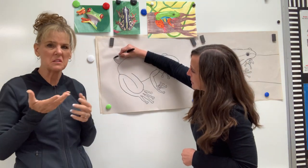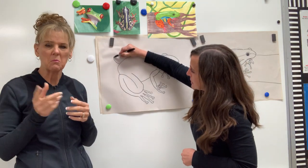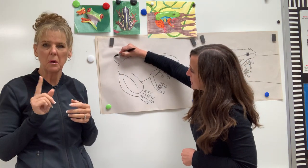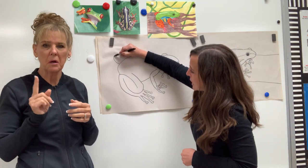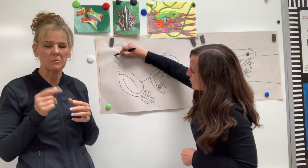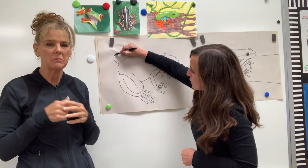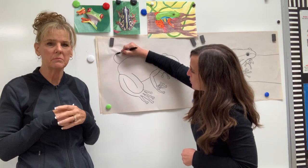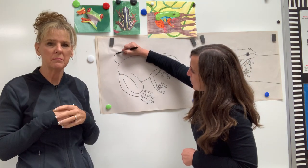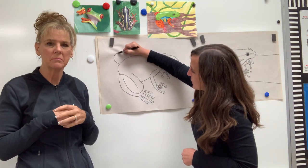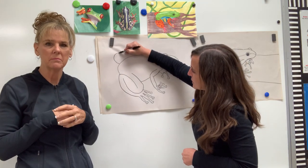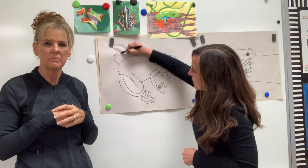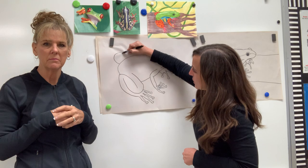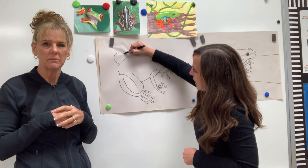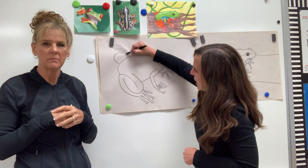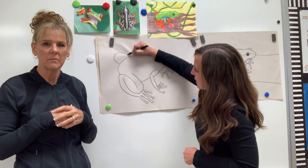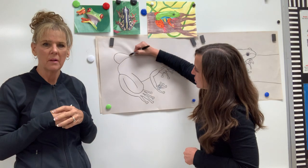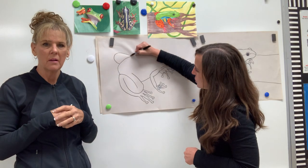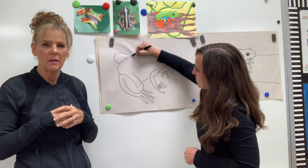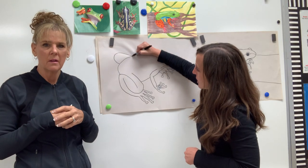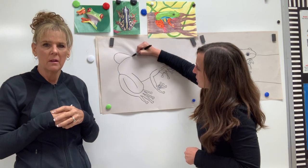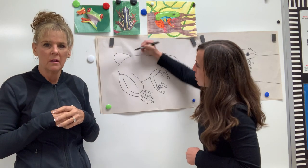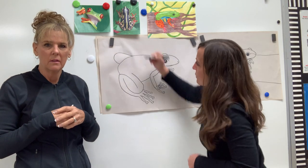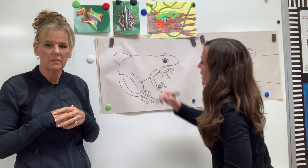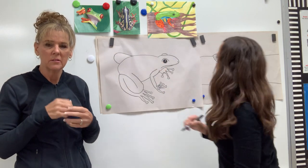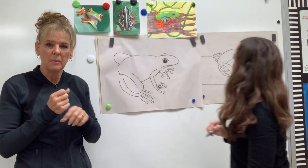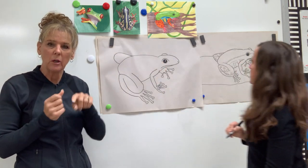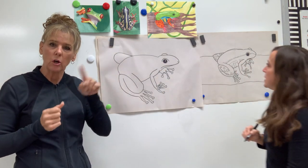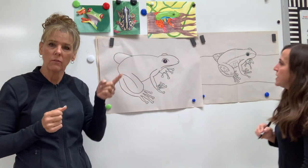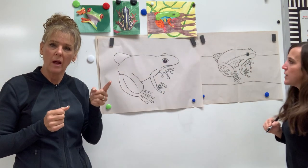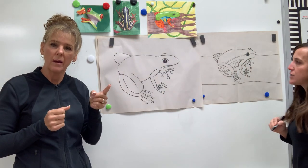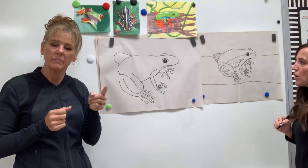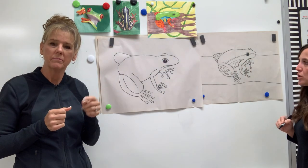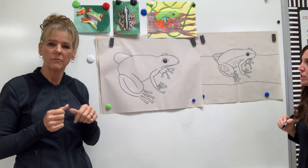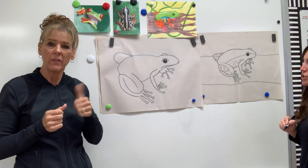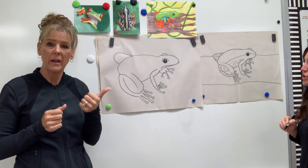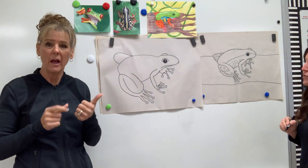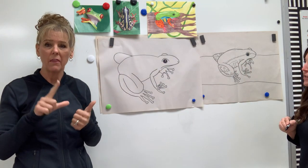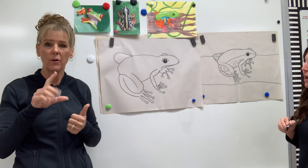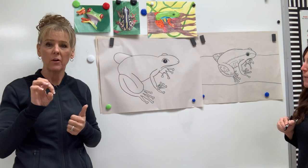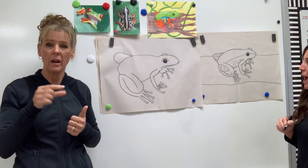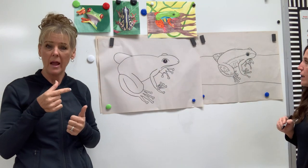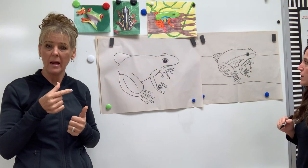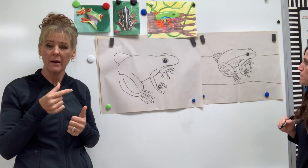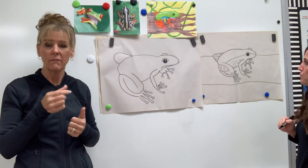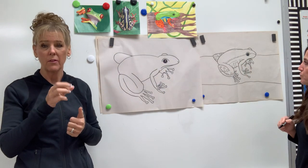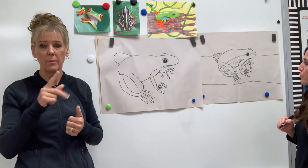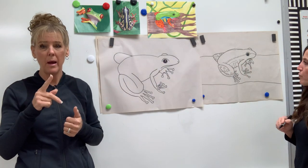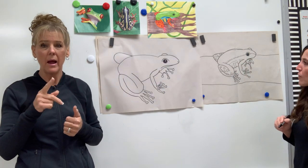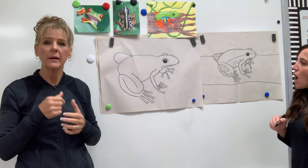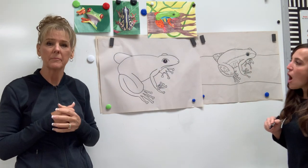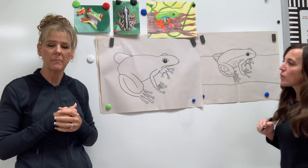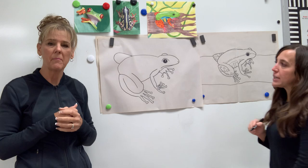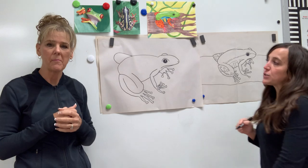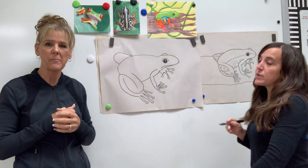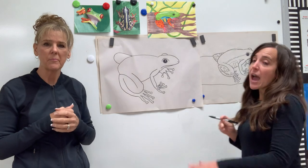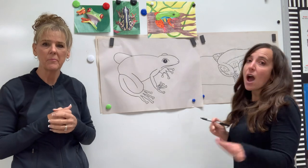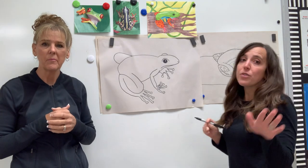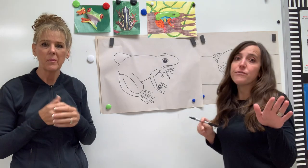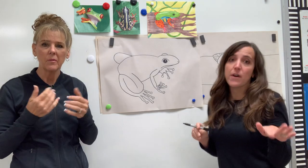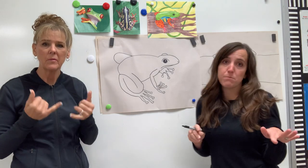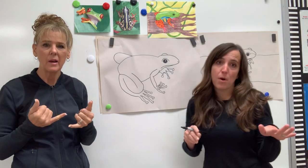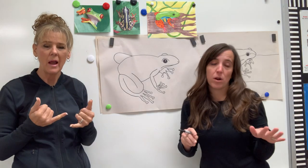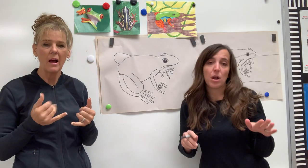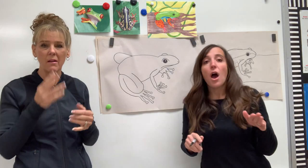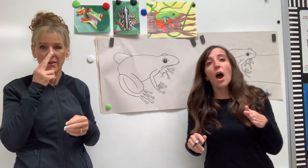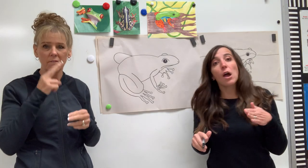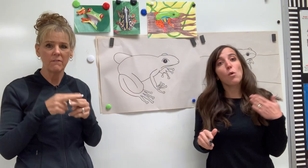guesstimate, decide where you want this other leg and just sort of make a curve line, guys. That's all you need to do for that back. Okay, so now